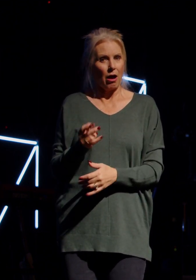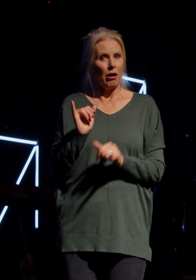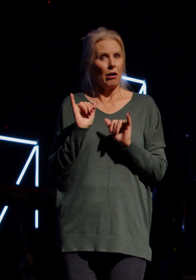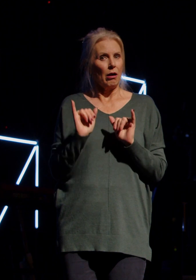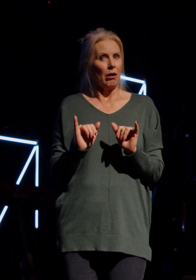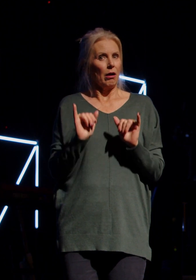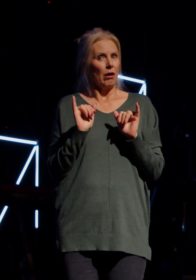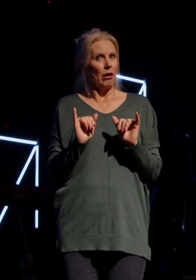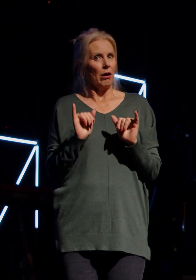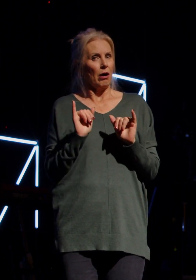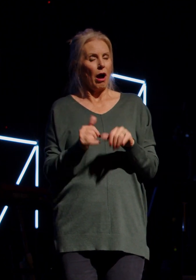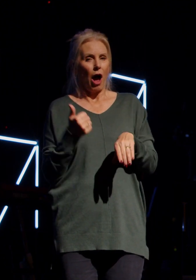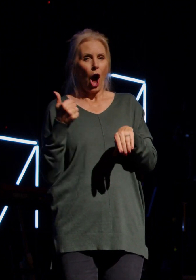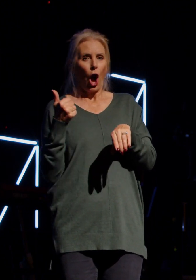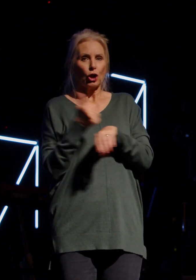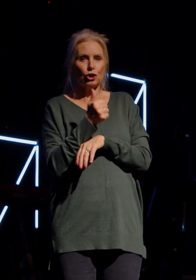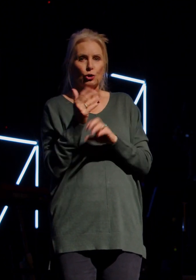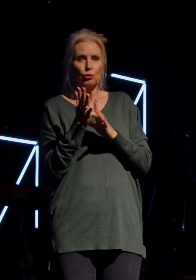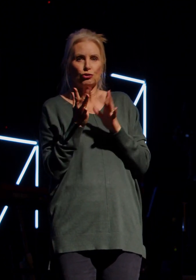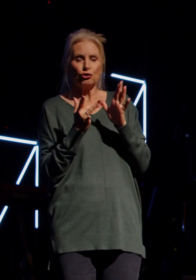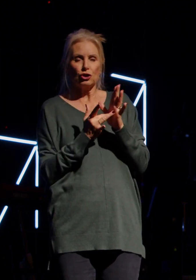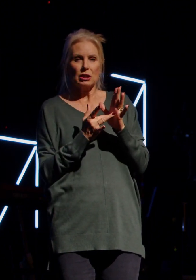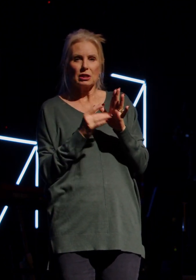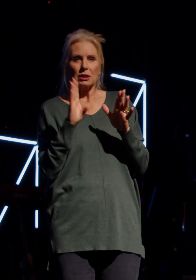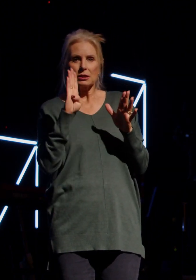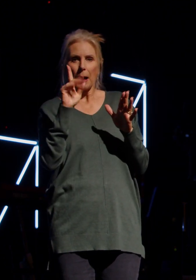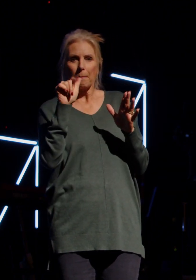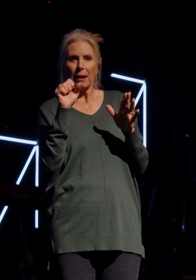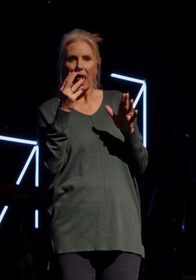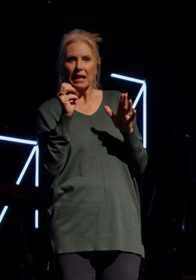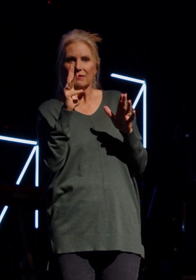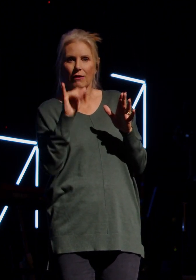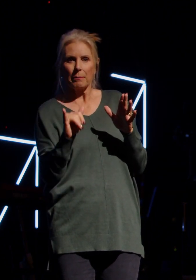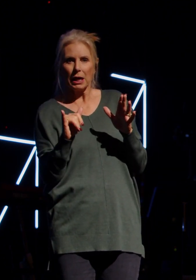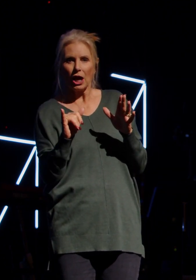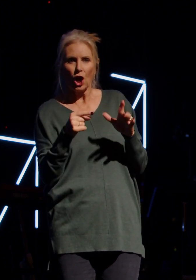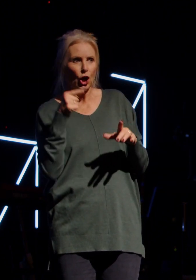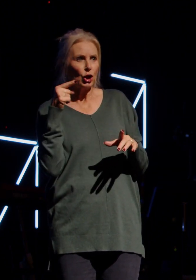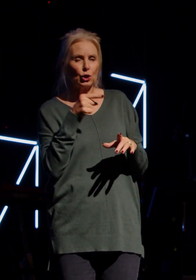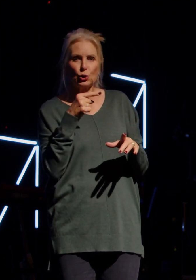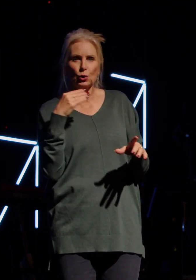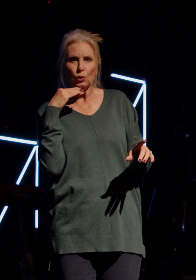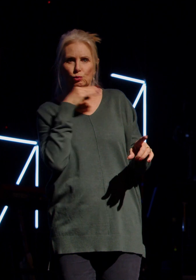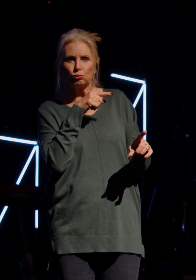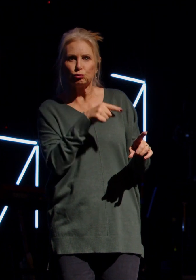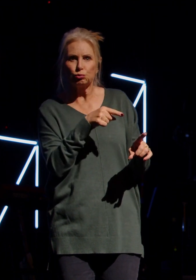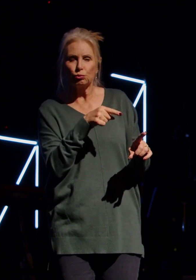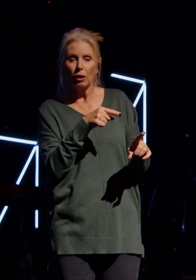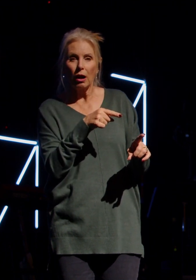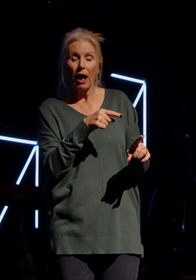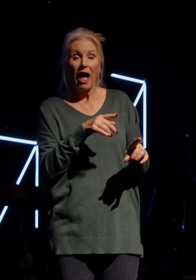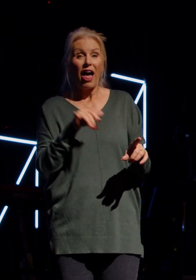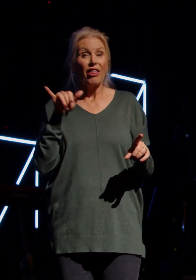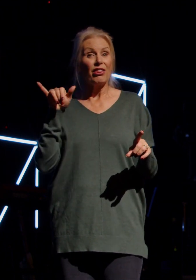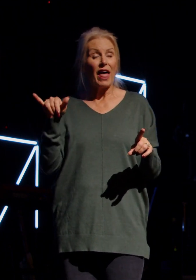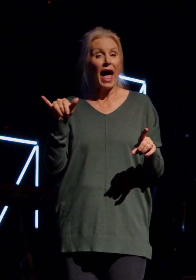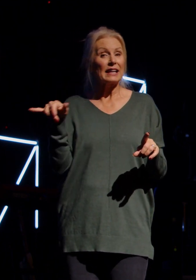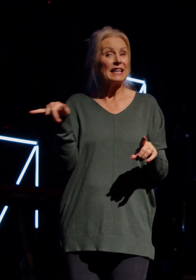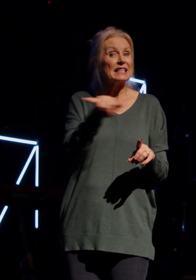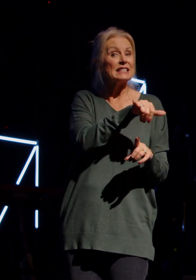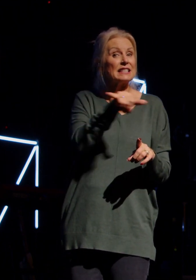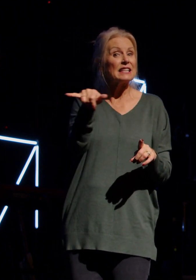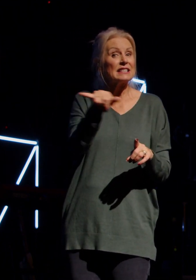immediately accused Jesus of blasphemy. Interesting enough, the very charge that would get